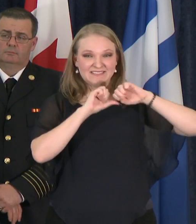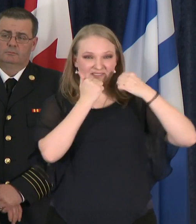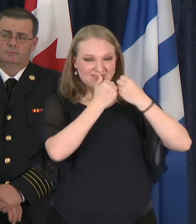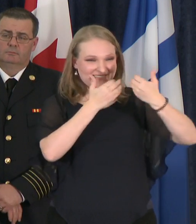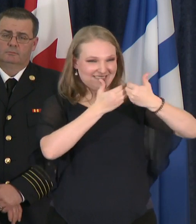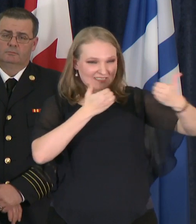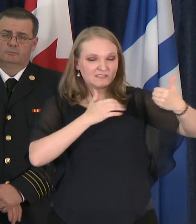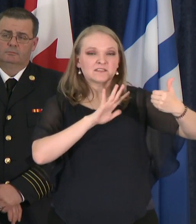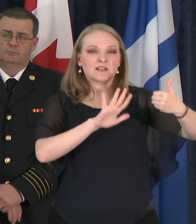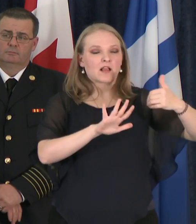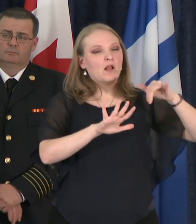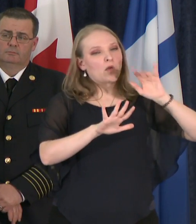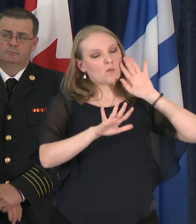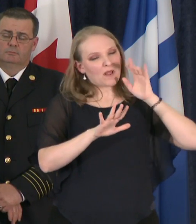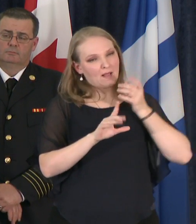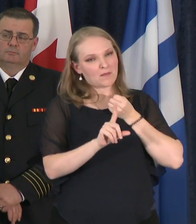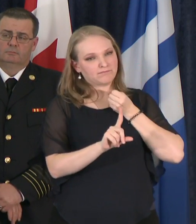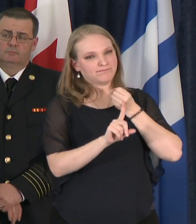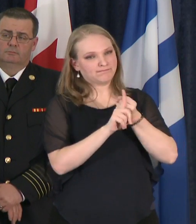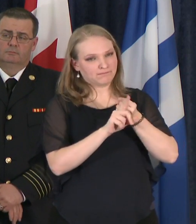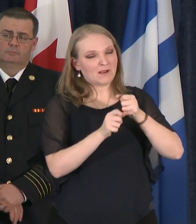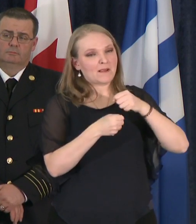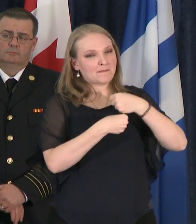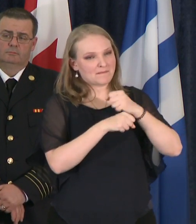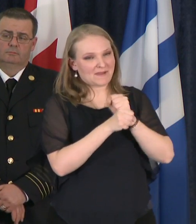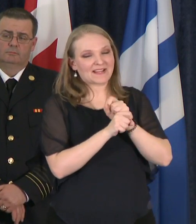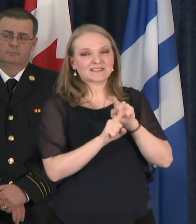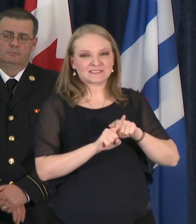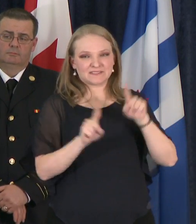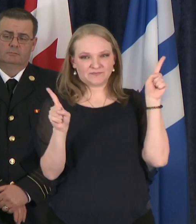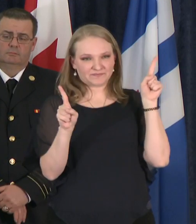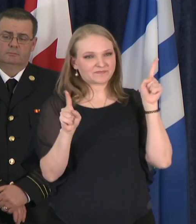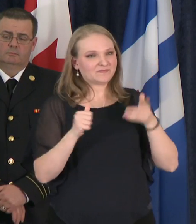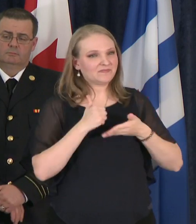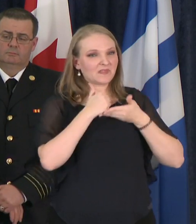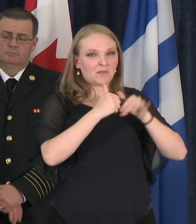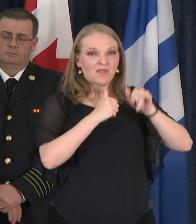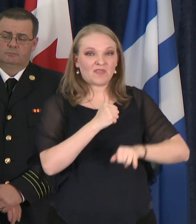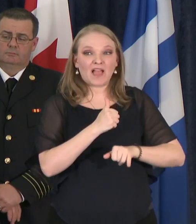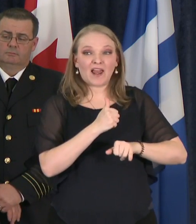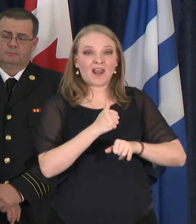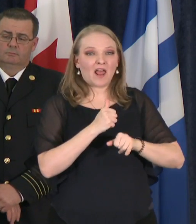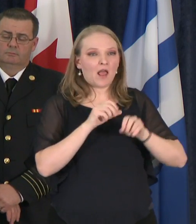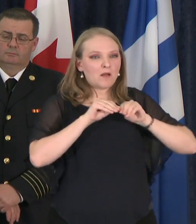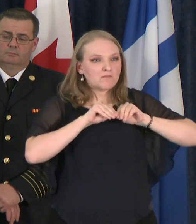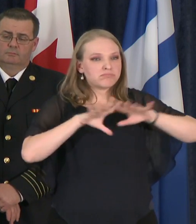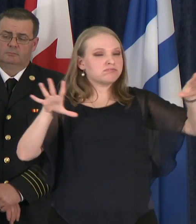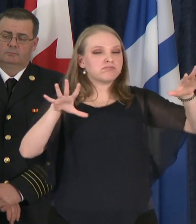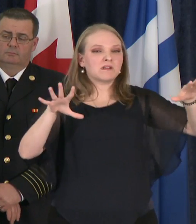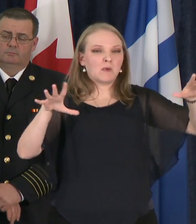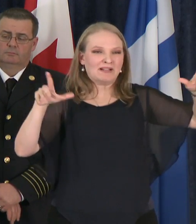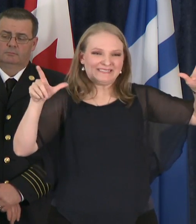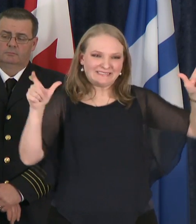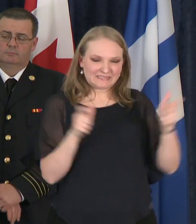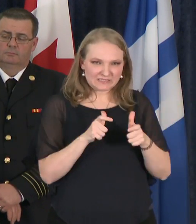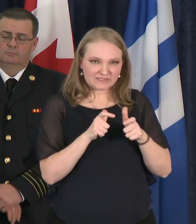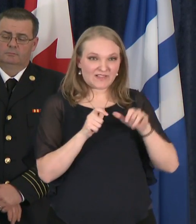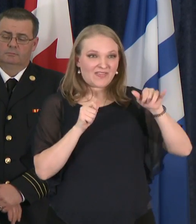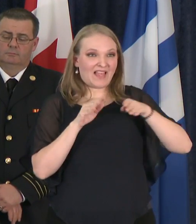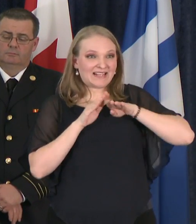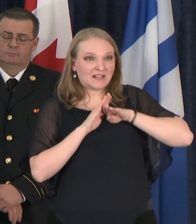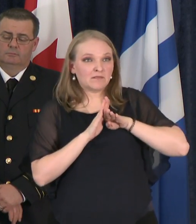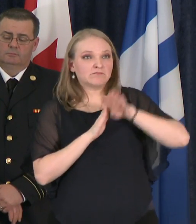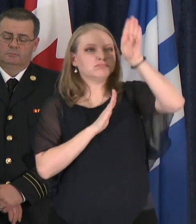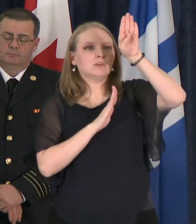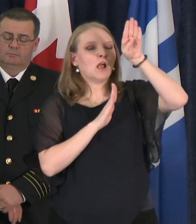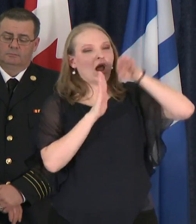makes a difference in terms of changing the trajectory of the outbreak. and flattening that curve. That's why